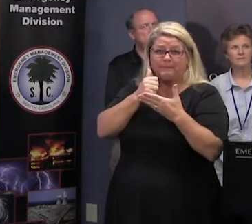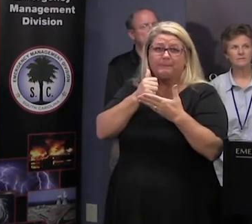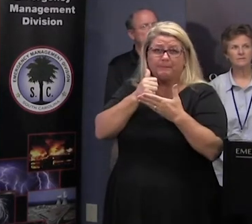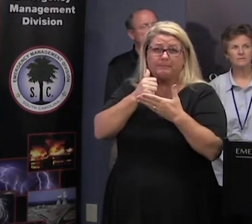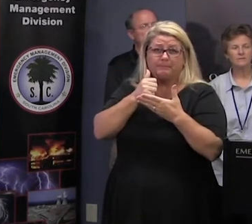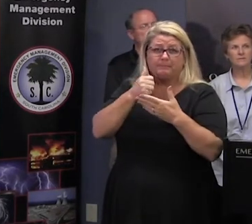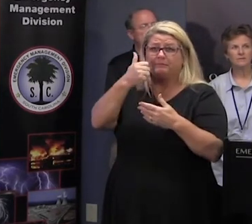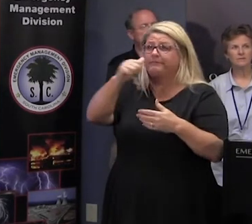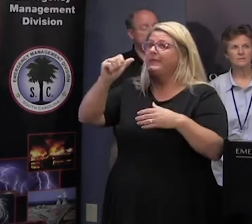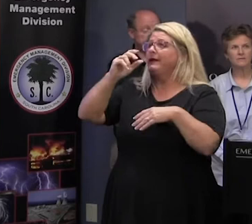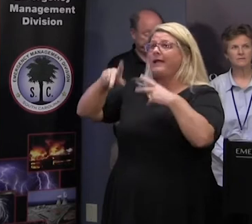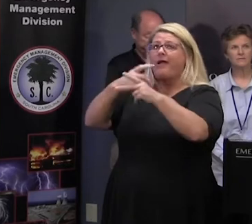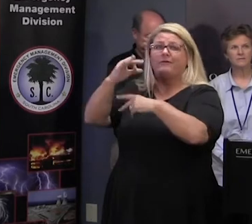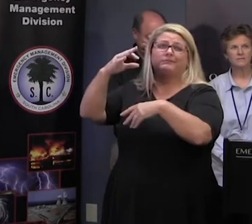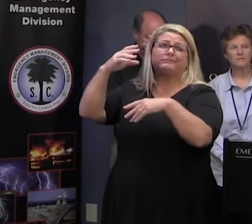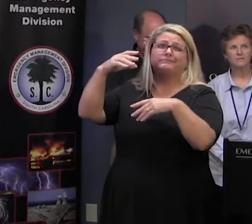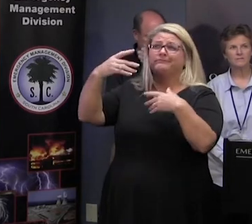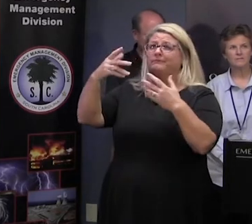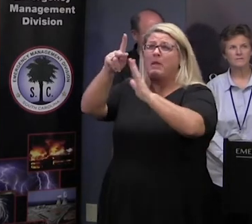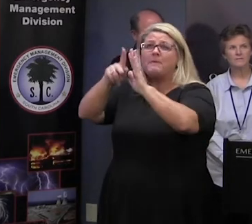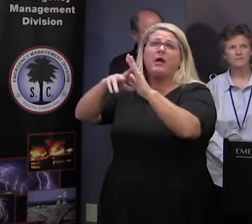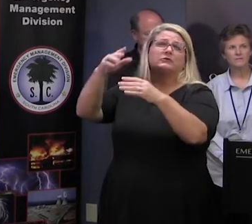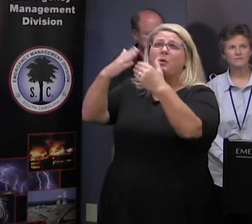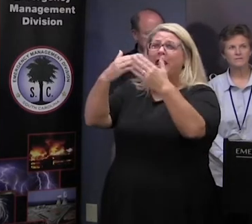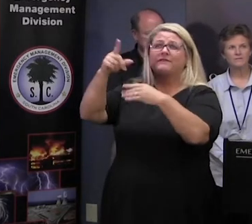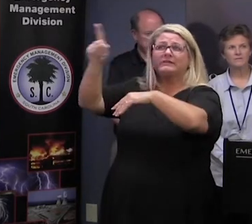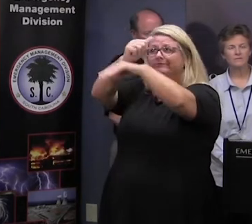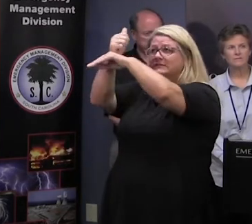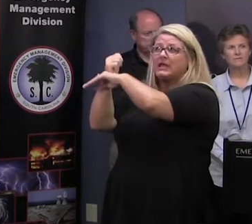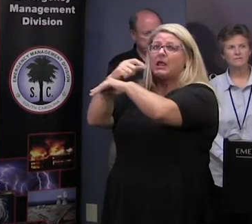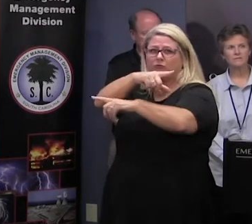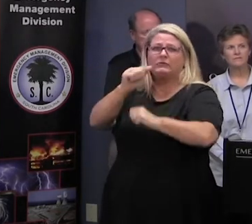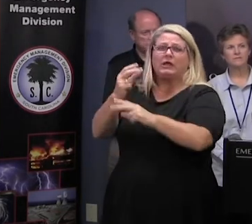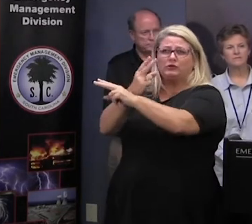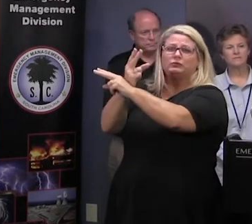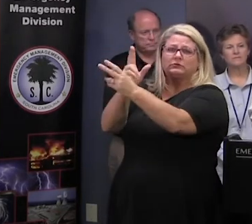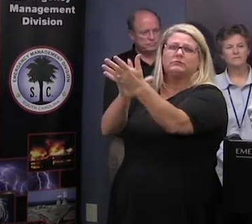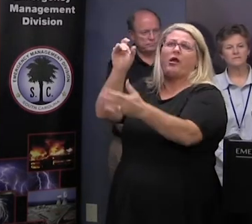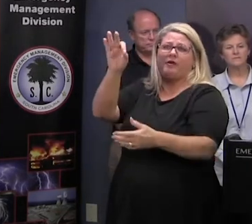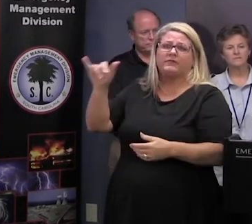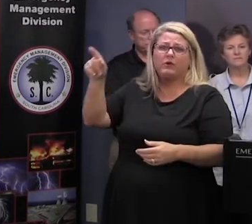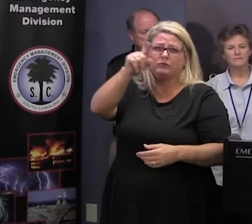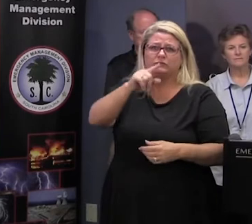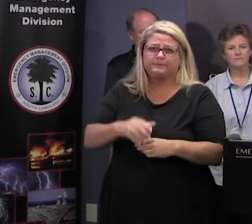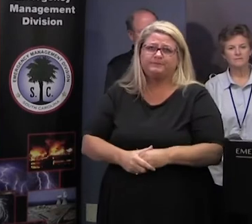under any policy or you have needs. Call those two numbers. Also want to mention that we've